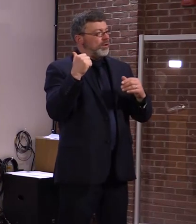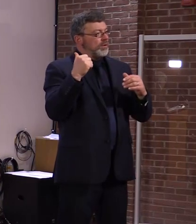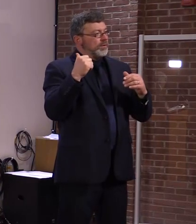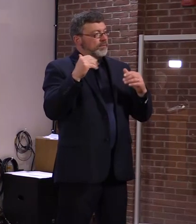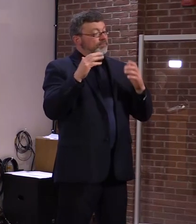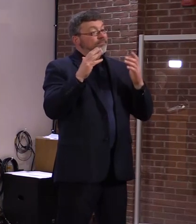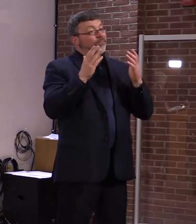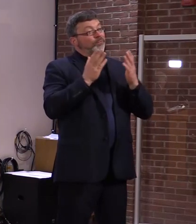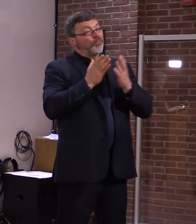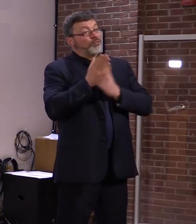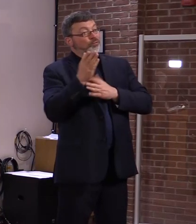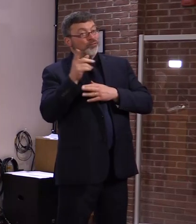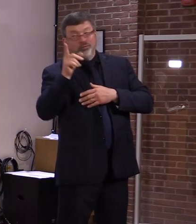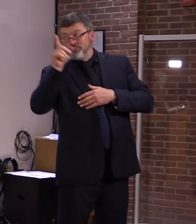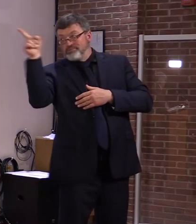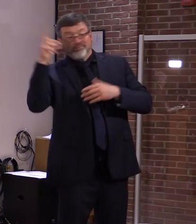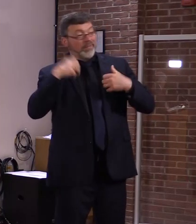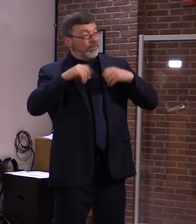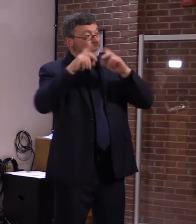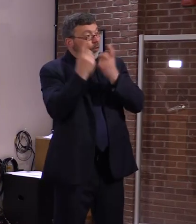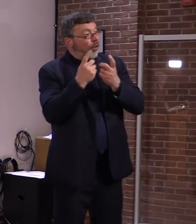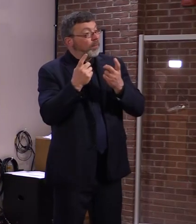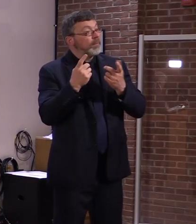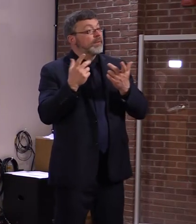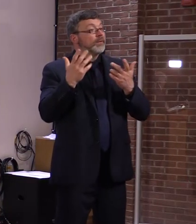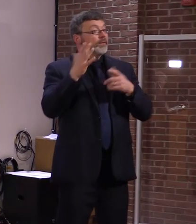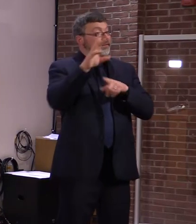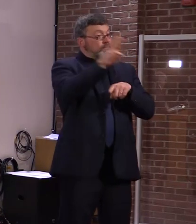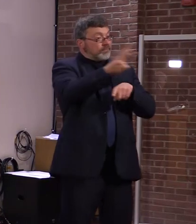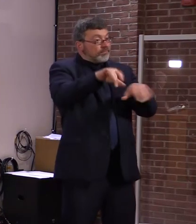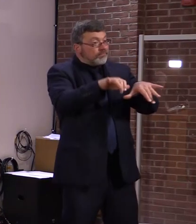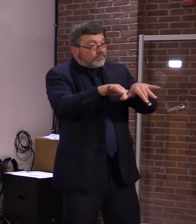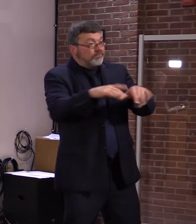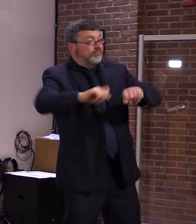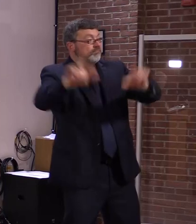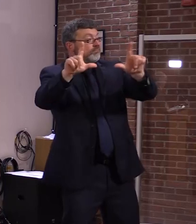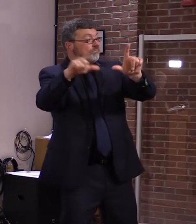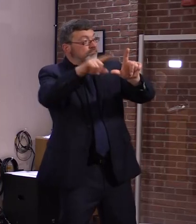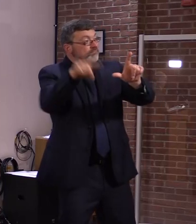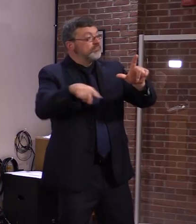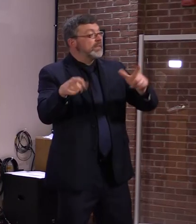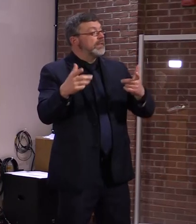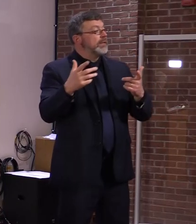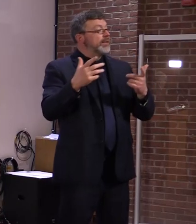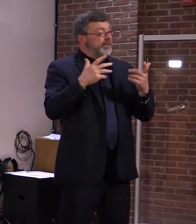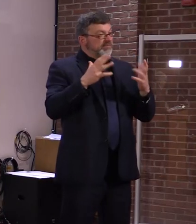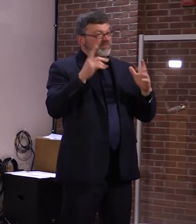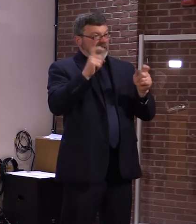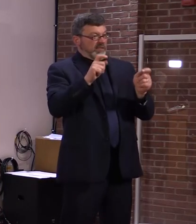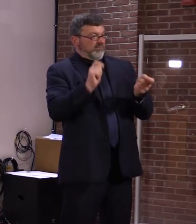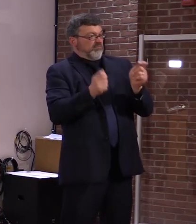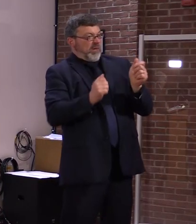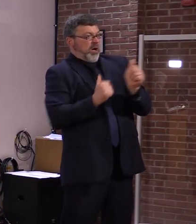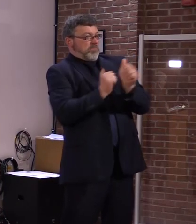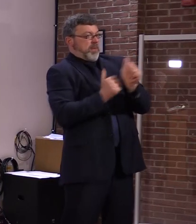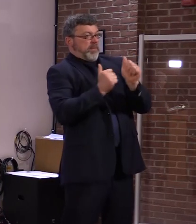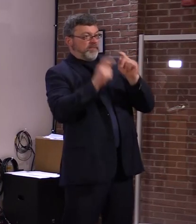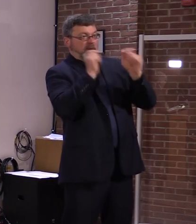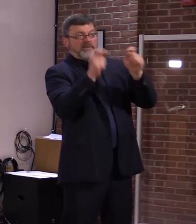as on the health department's website of where these are going to be and make sure that we can keep it up to